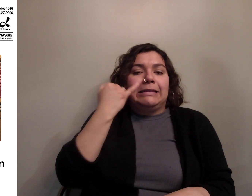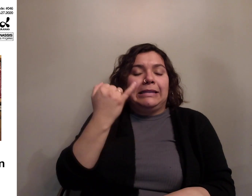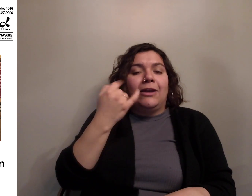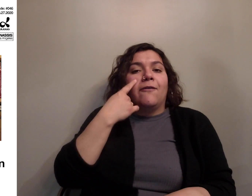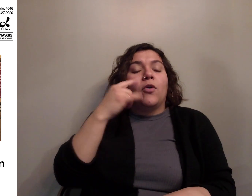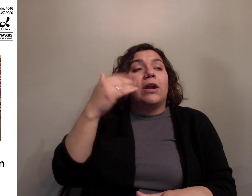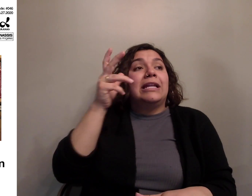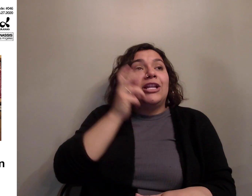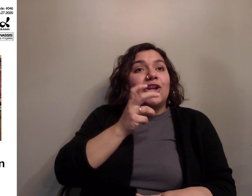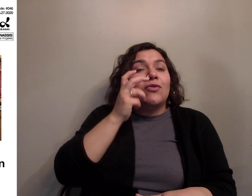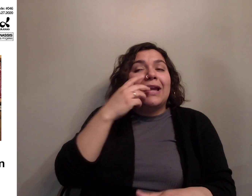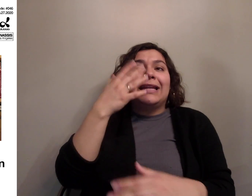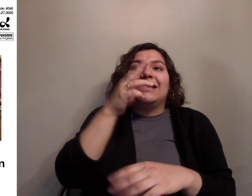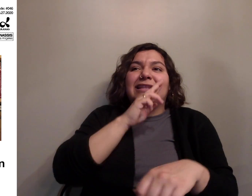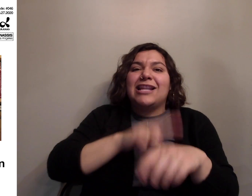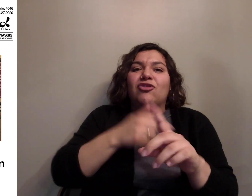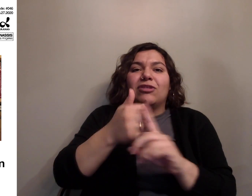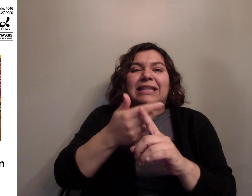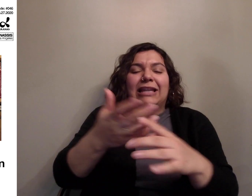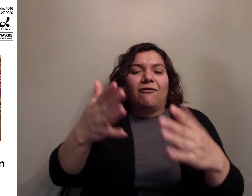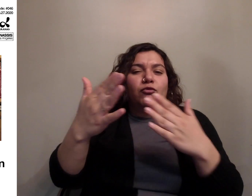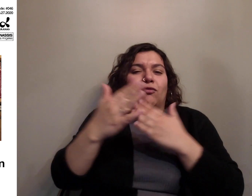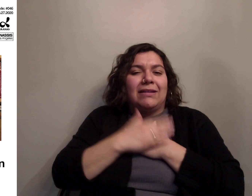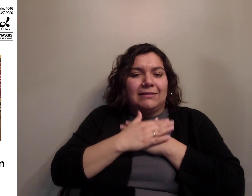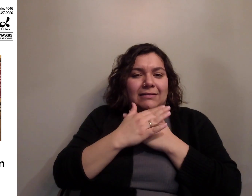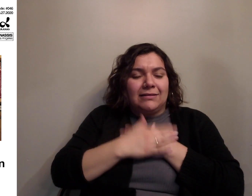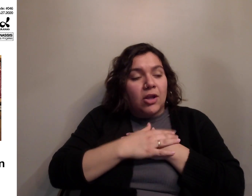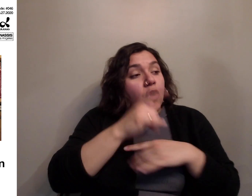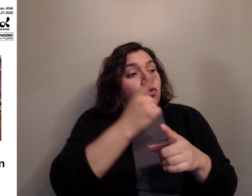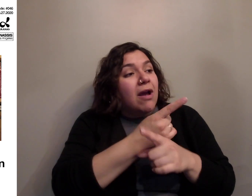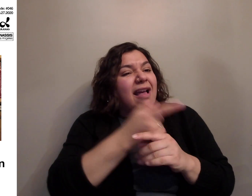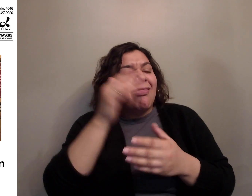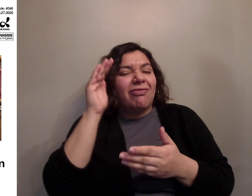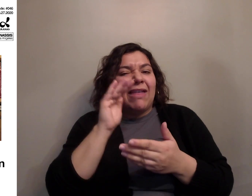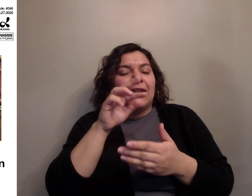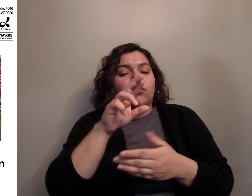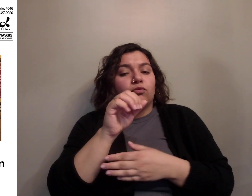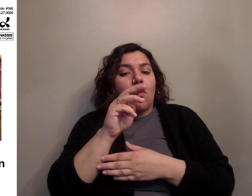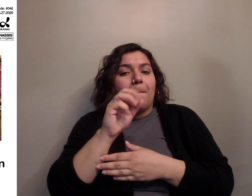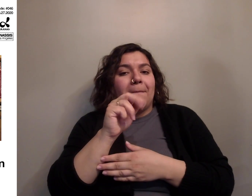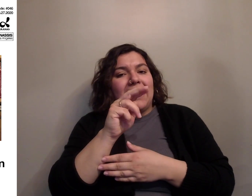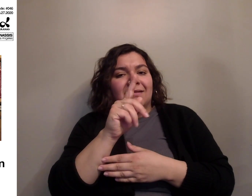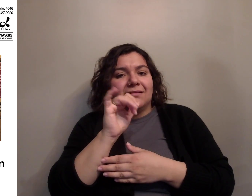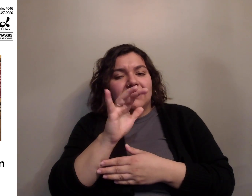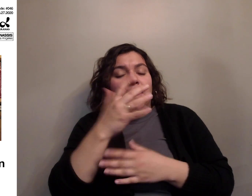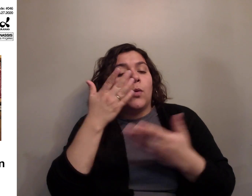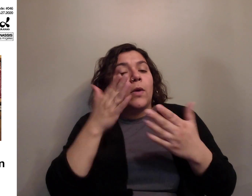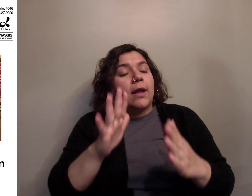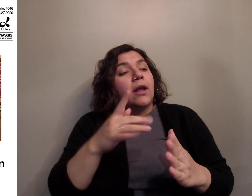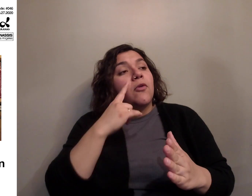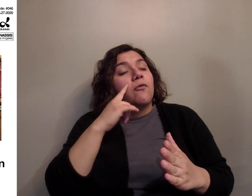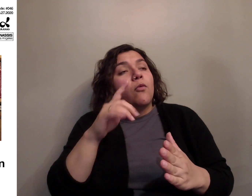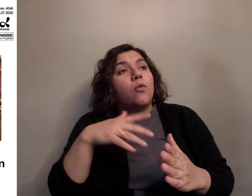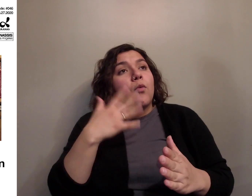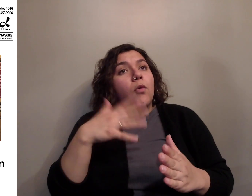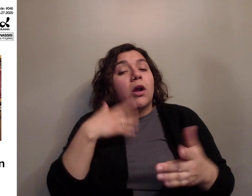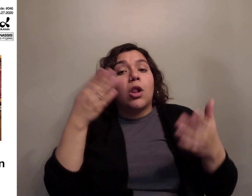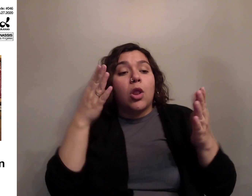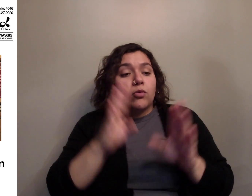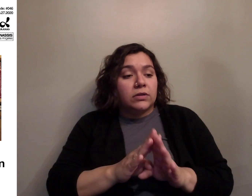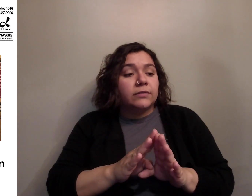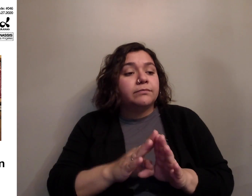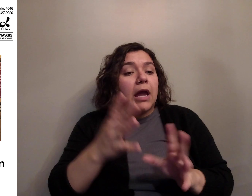The sound of nature at rest, and so I do think about it in those terms. And in a less romantic